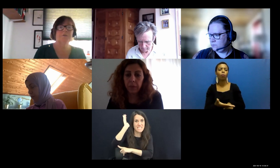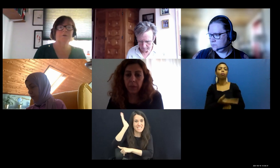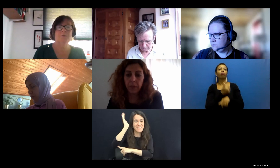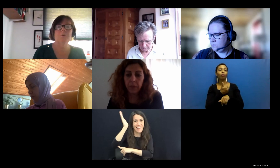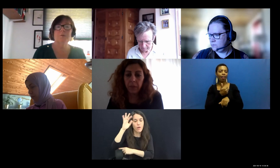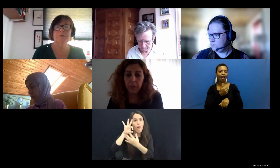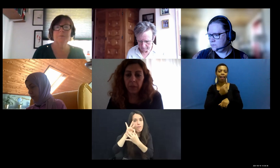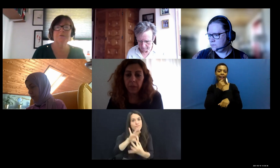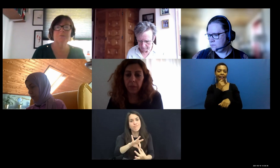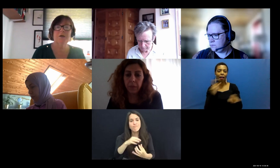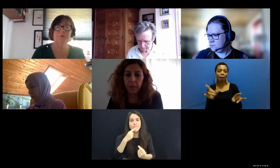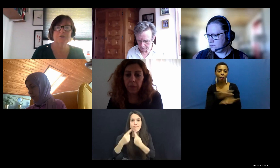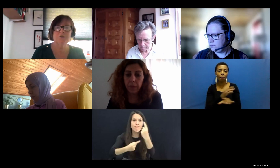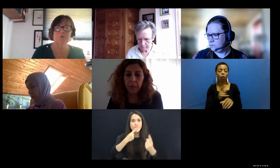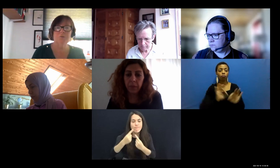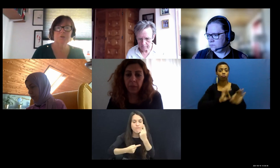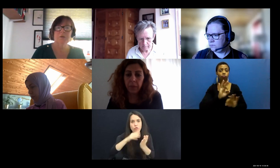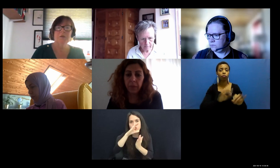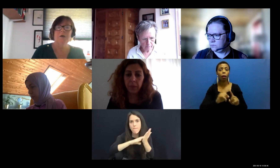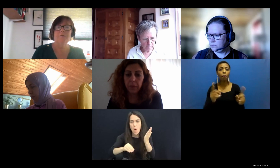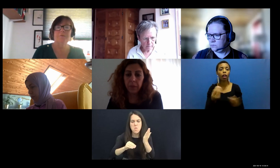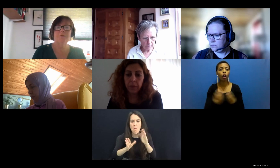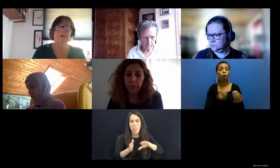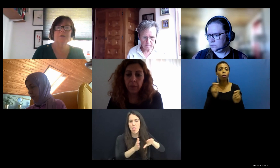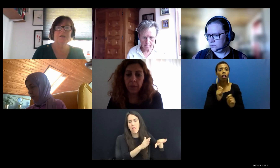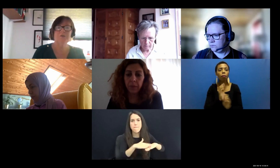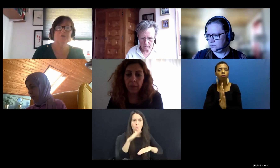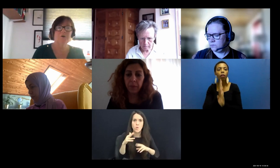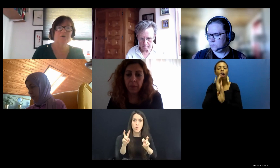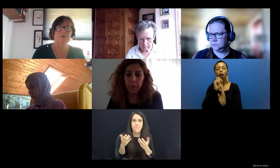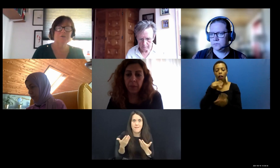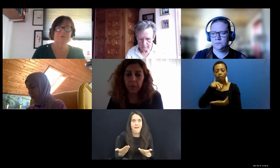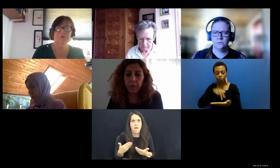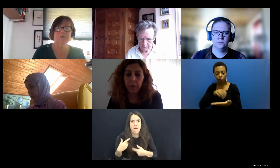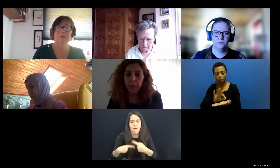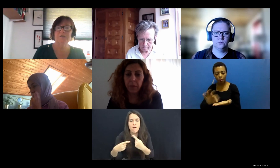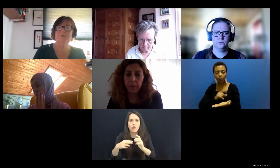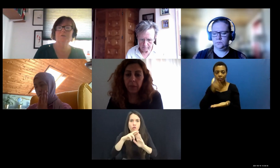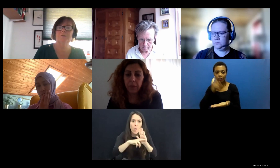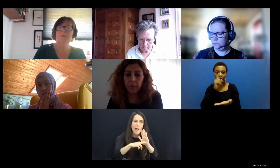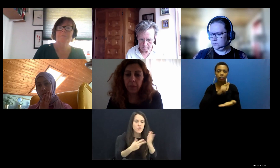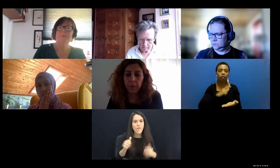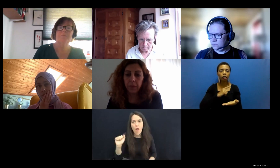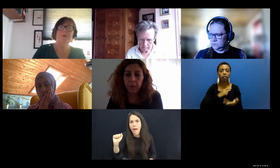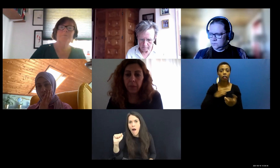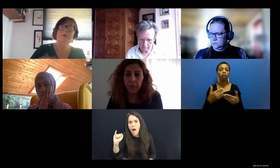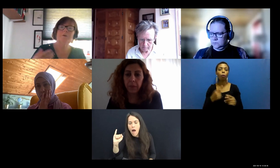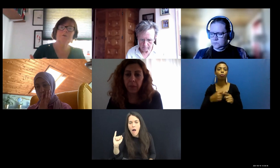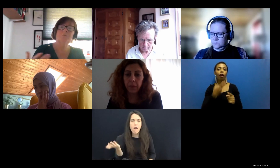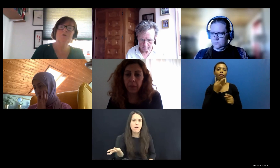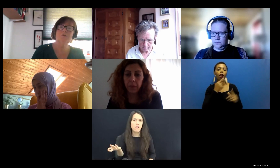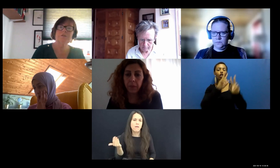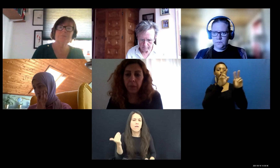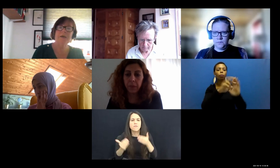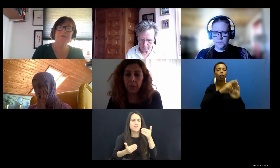talking about our report, but about some current issues around the regulation of artificial intelligence that went beyond.